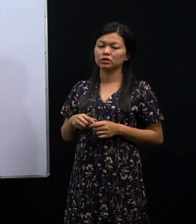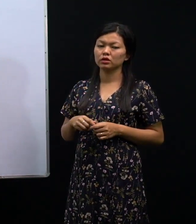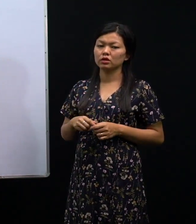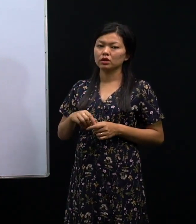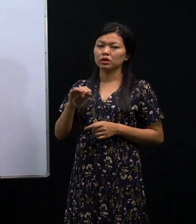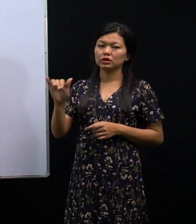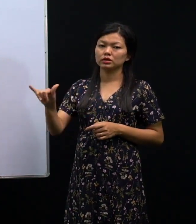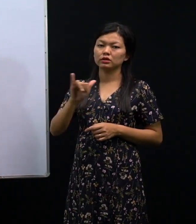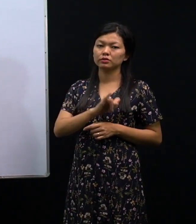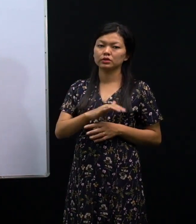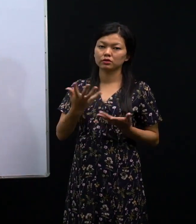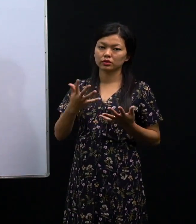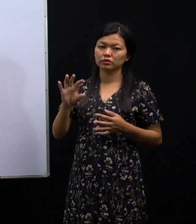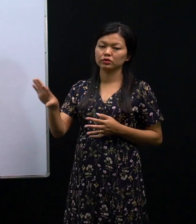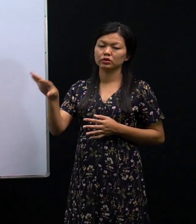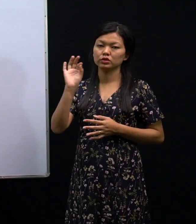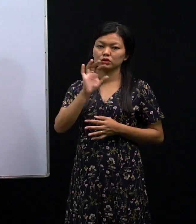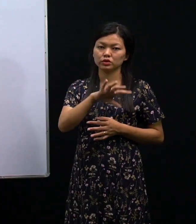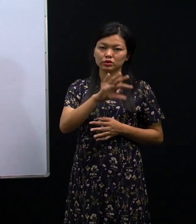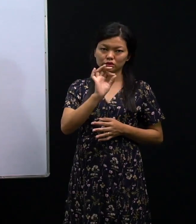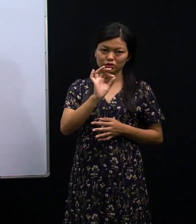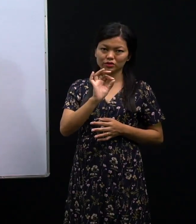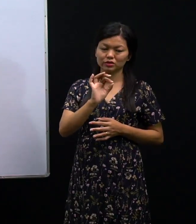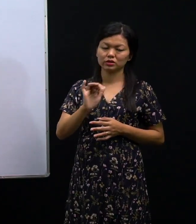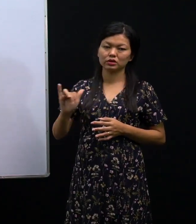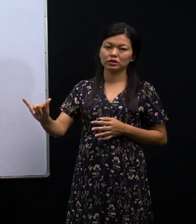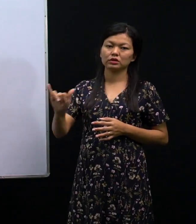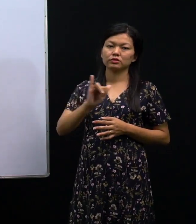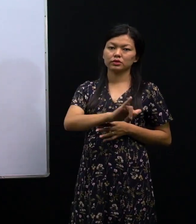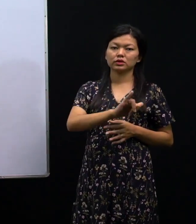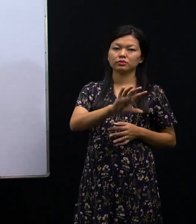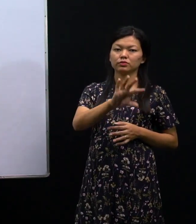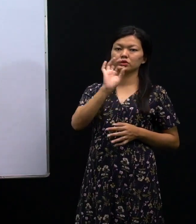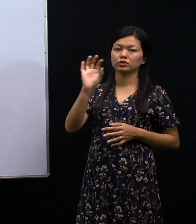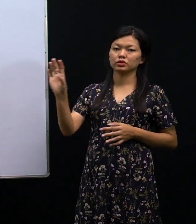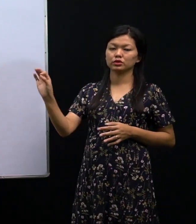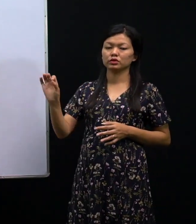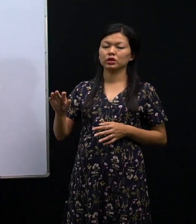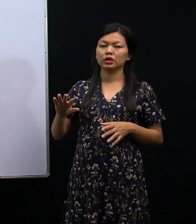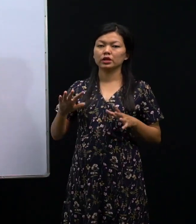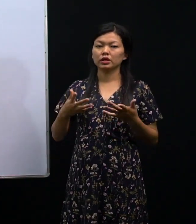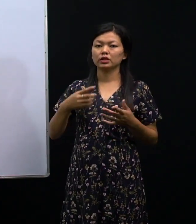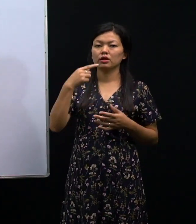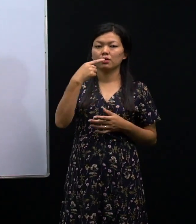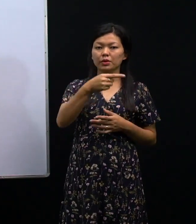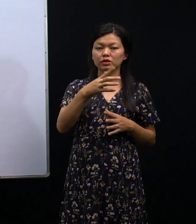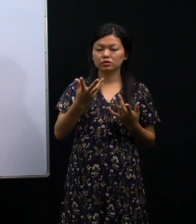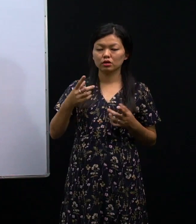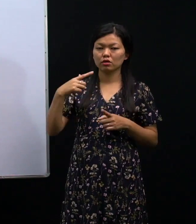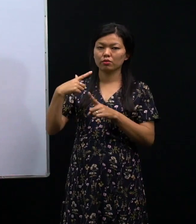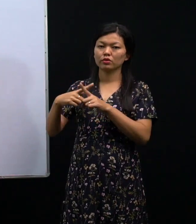negative? Among the 2 negative terms, you have to search the common term. That must be positive, other 2 will